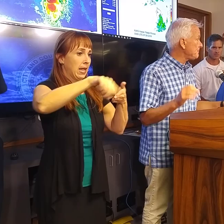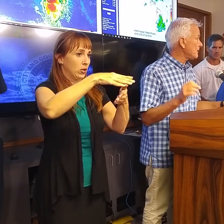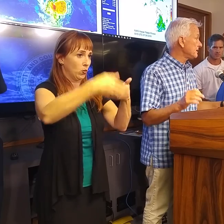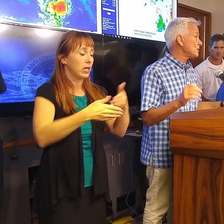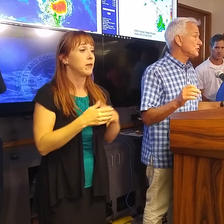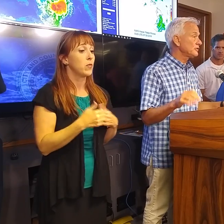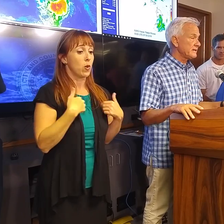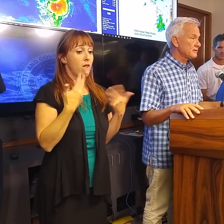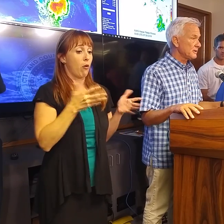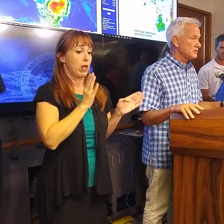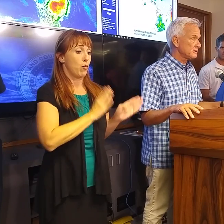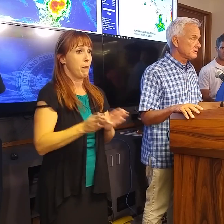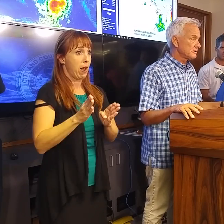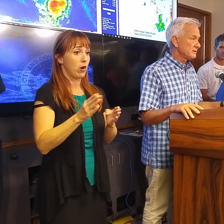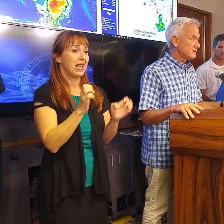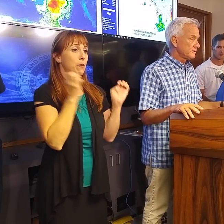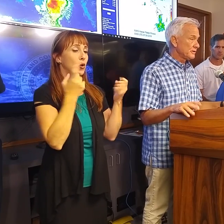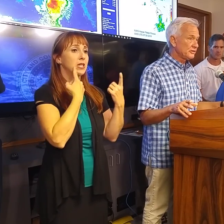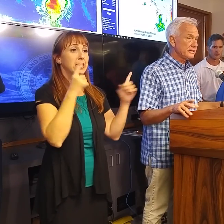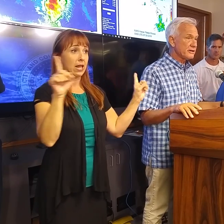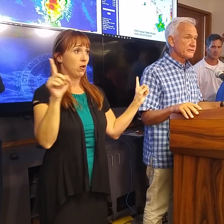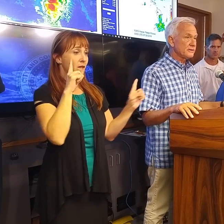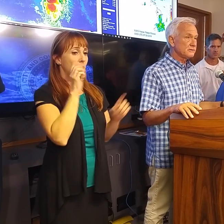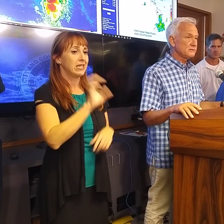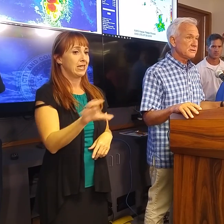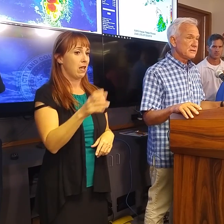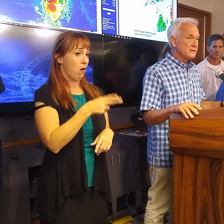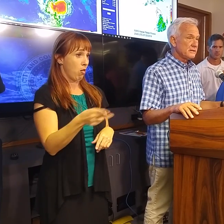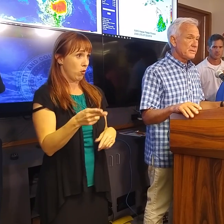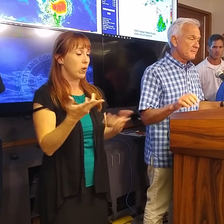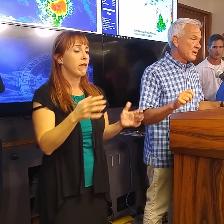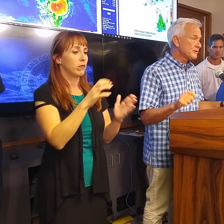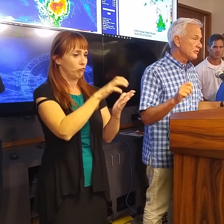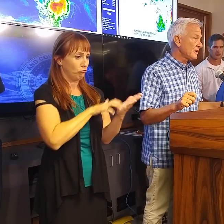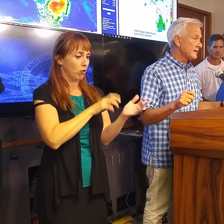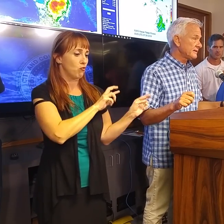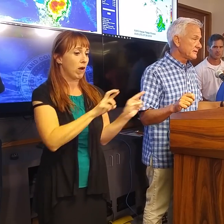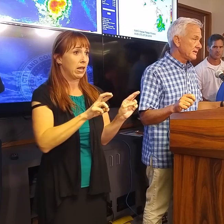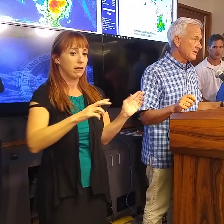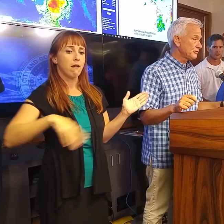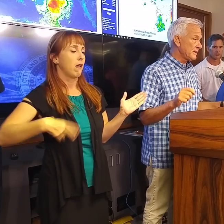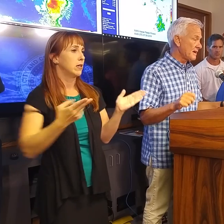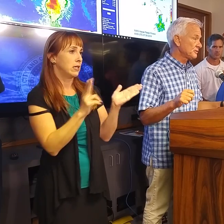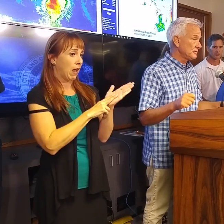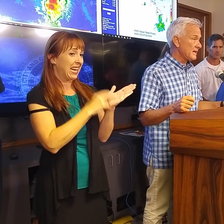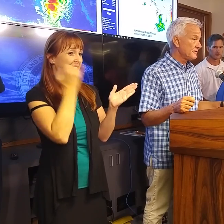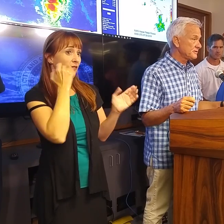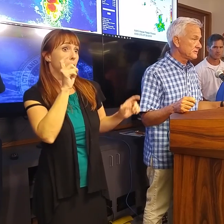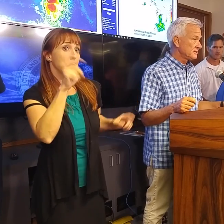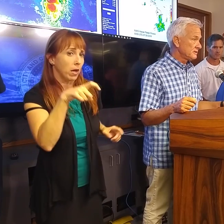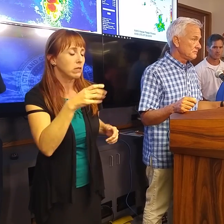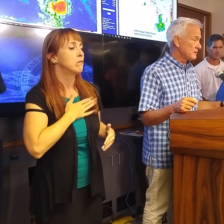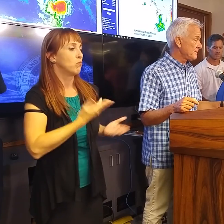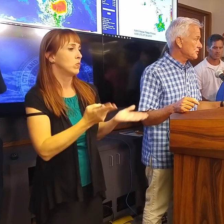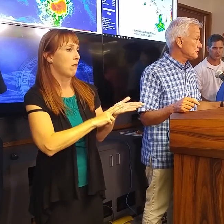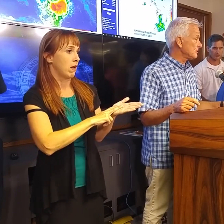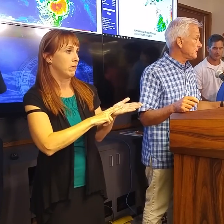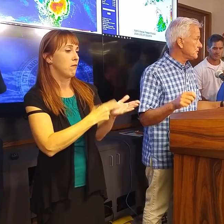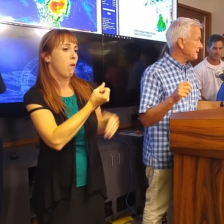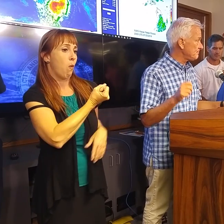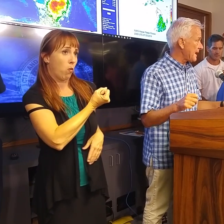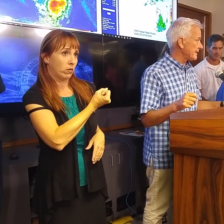We have prepared an emergency declaration for the city and county of Honolulu, but I'm not going to sign it unless we absolutely have to. We want to